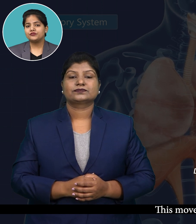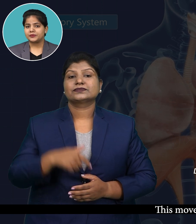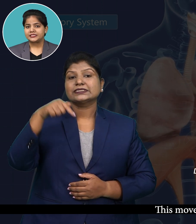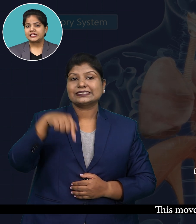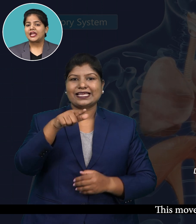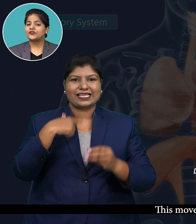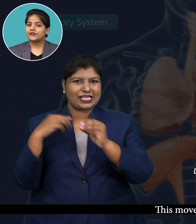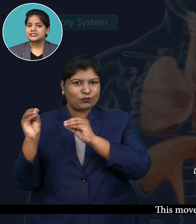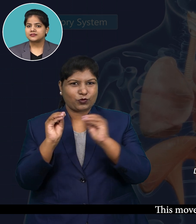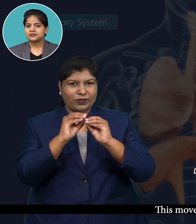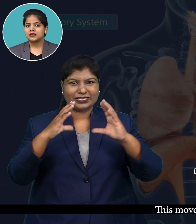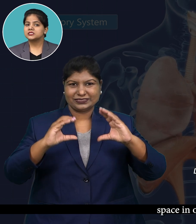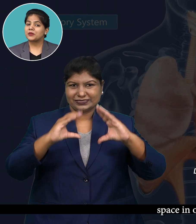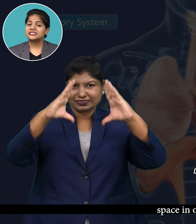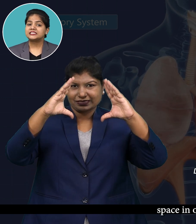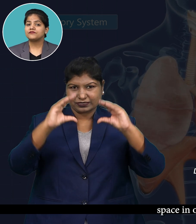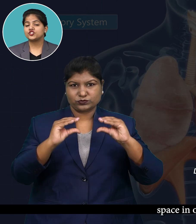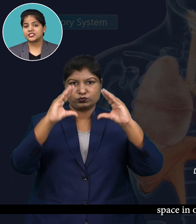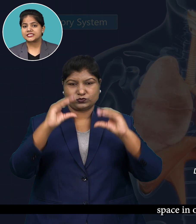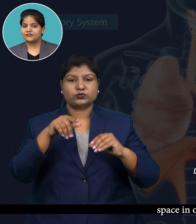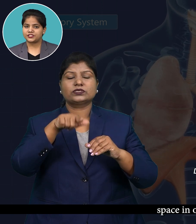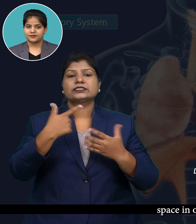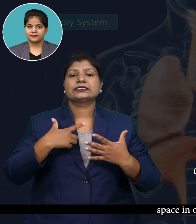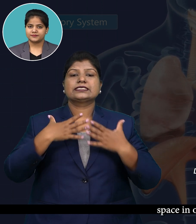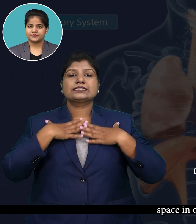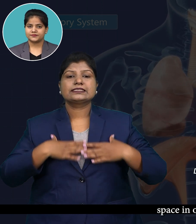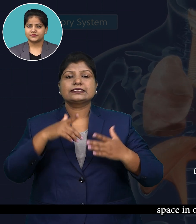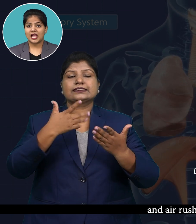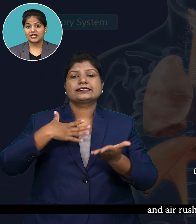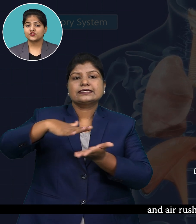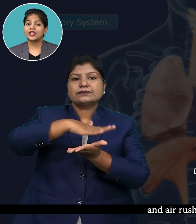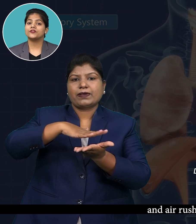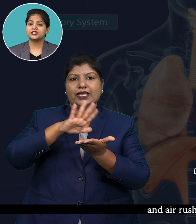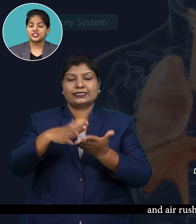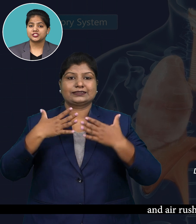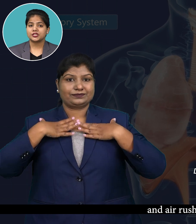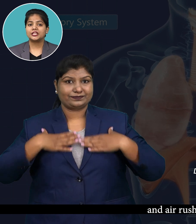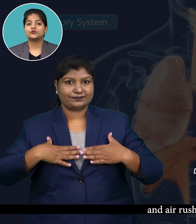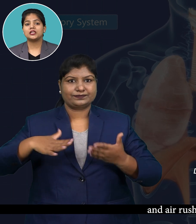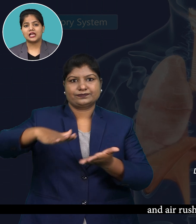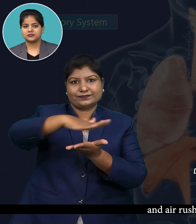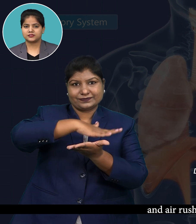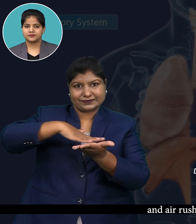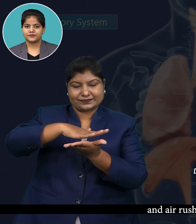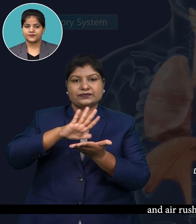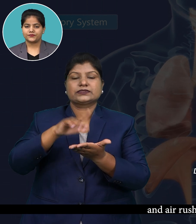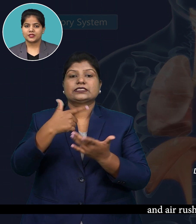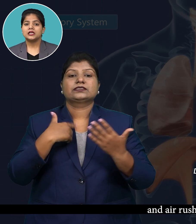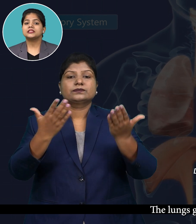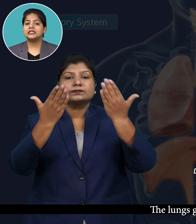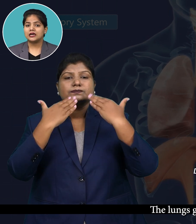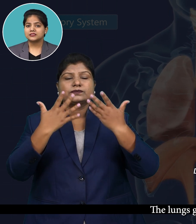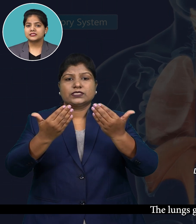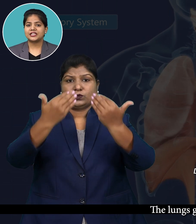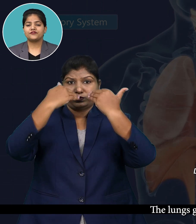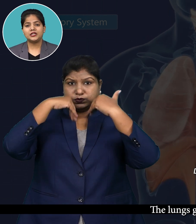This movement increases space in our chest cavity and air rushes into the lungs.